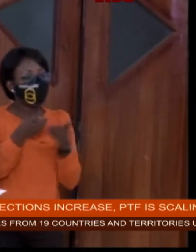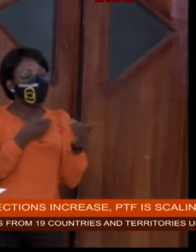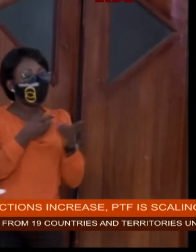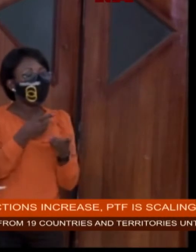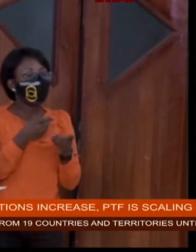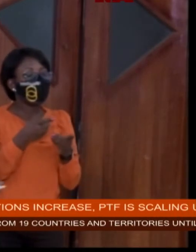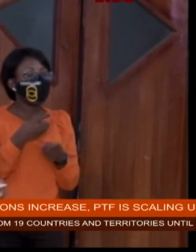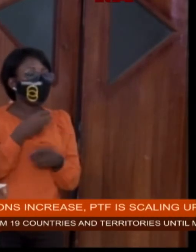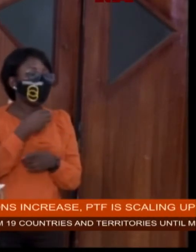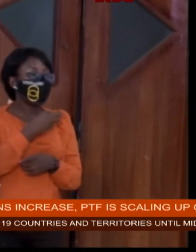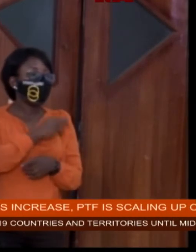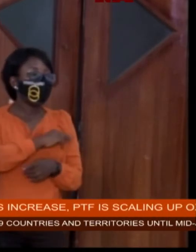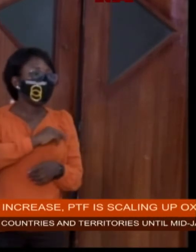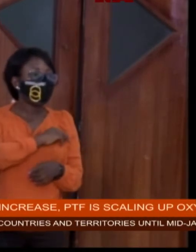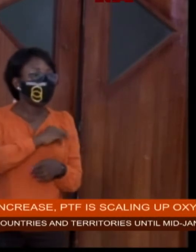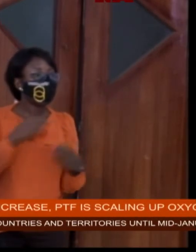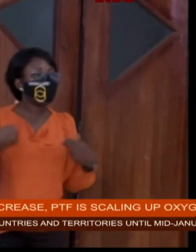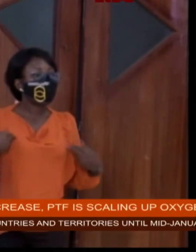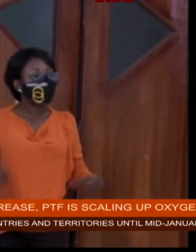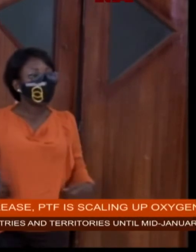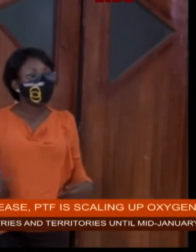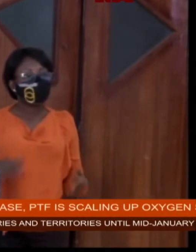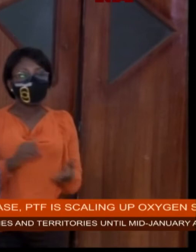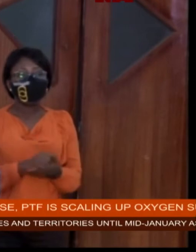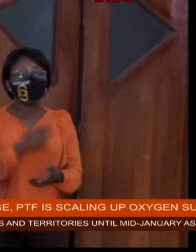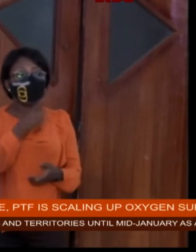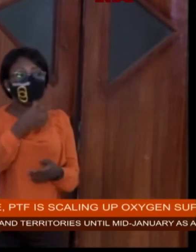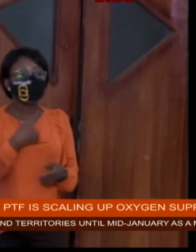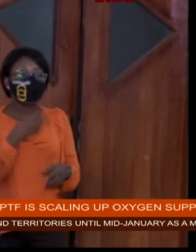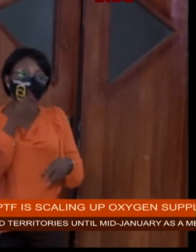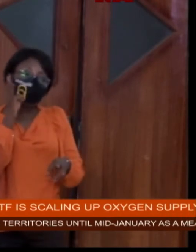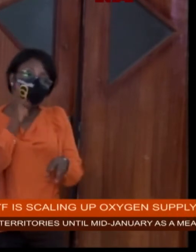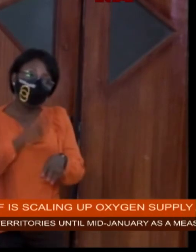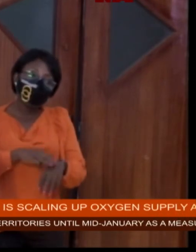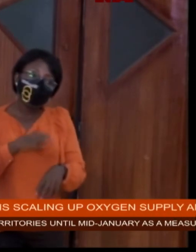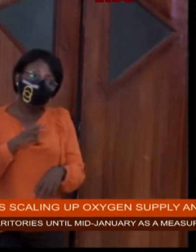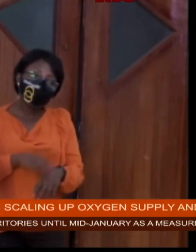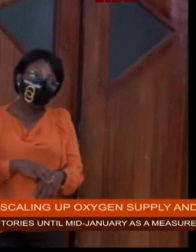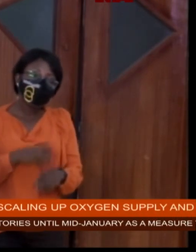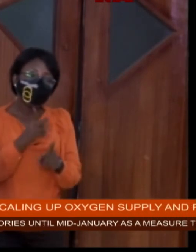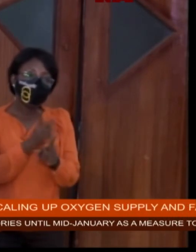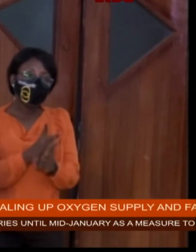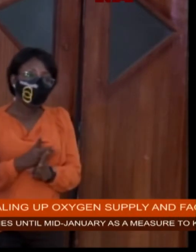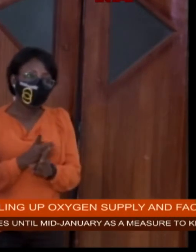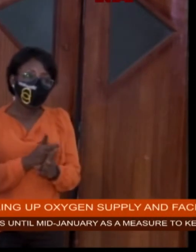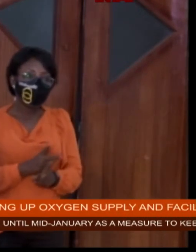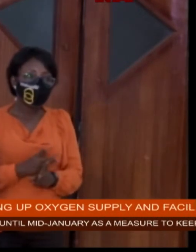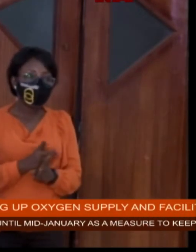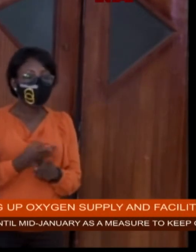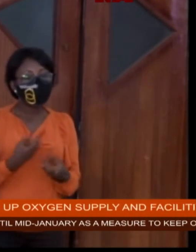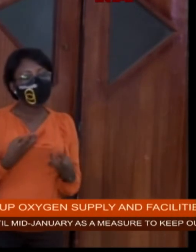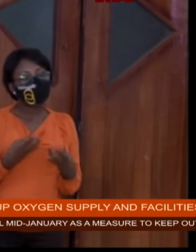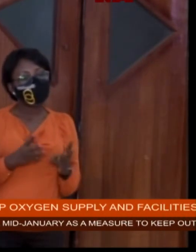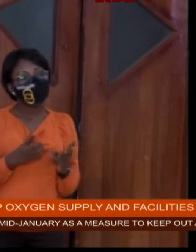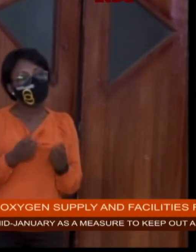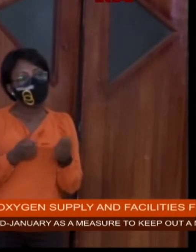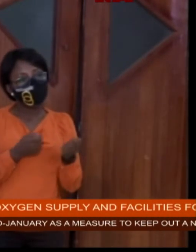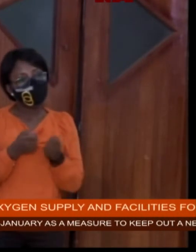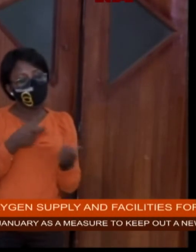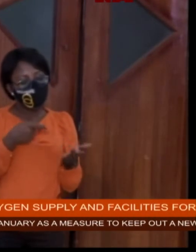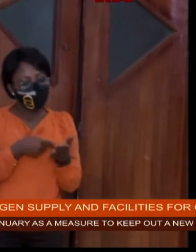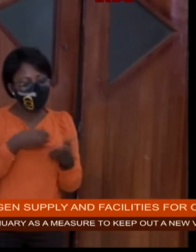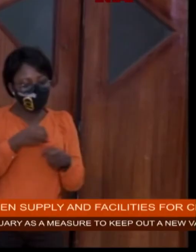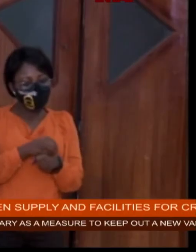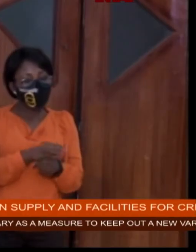director from Ministry of Health, that you have to be cautious the way you manage this